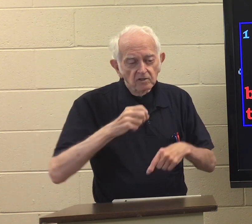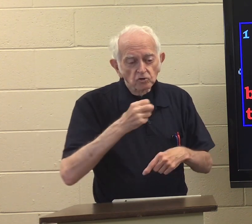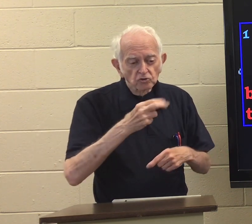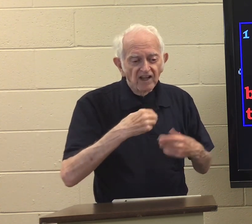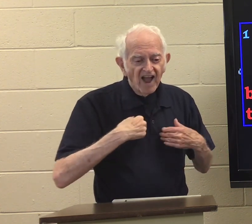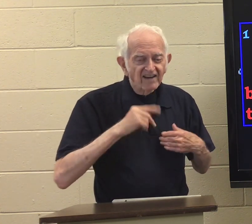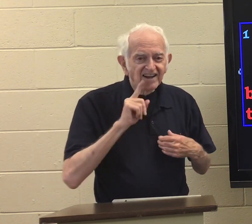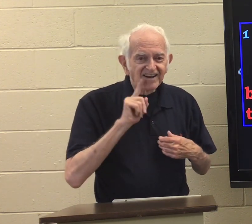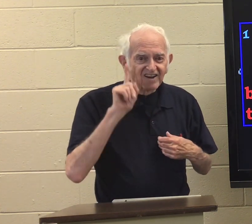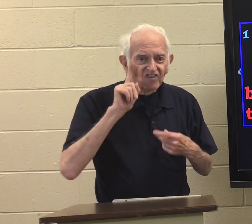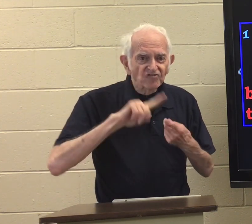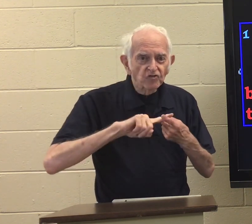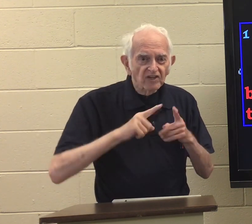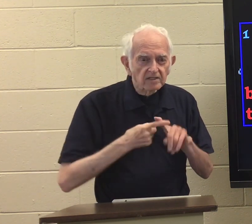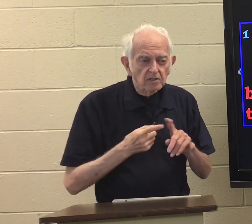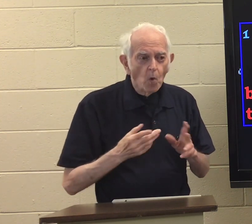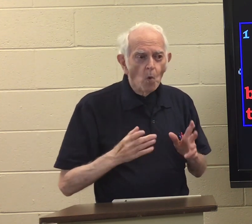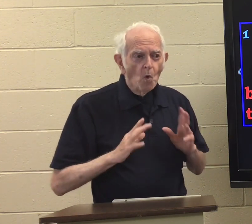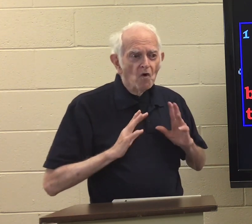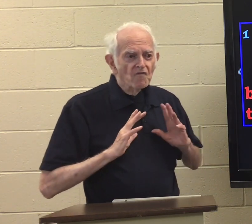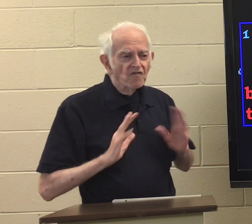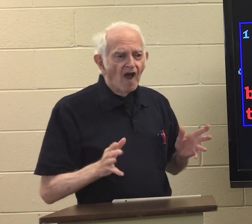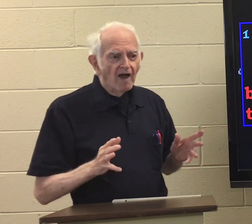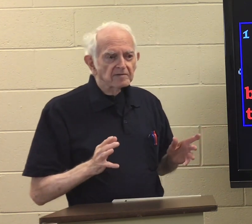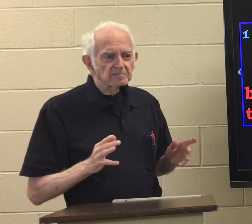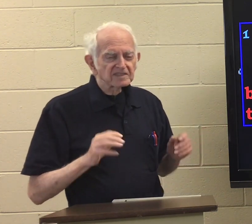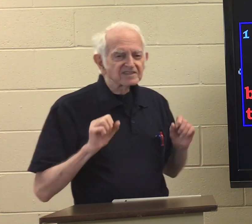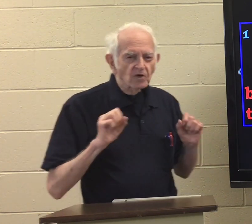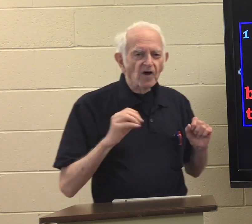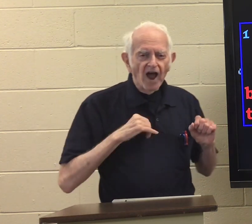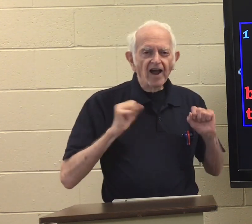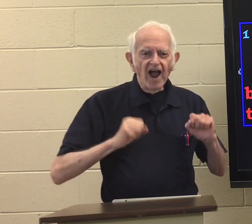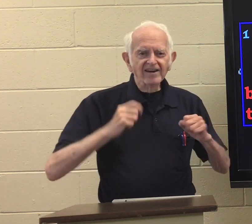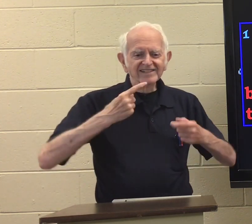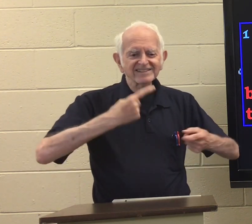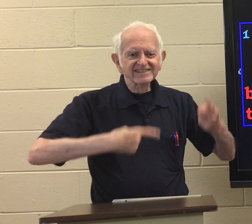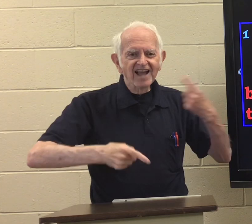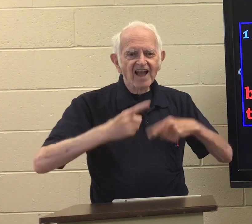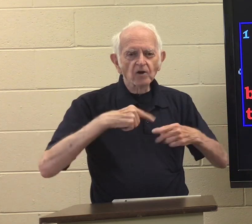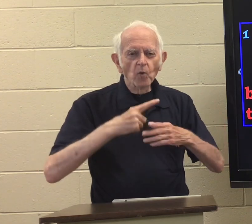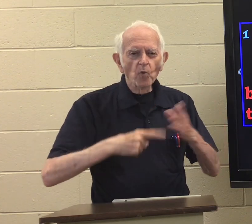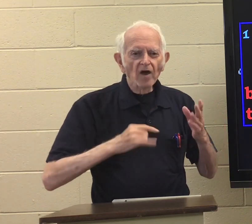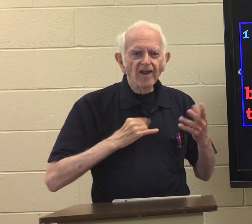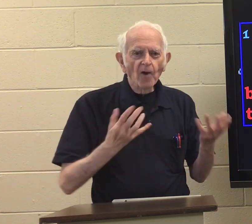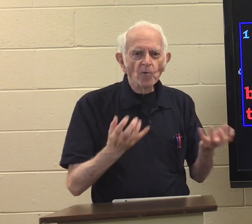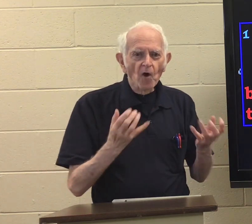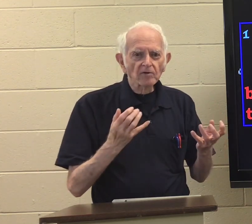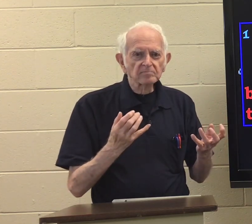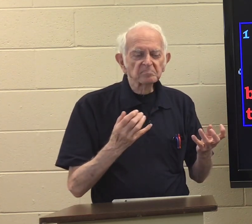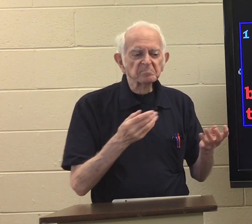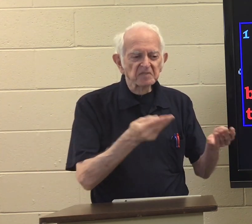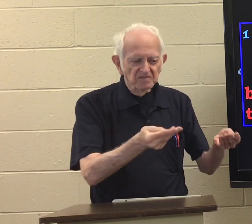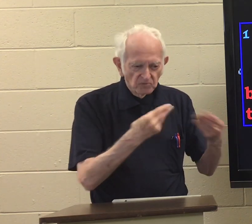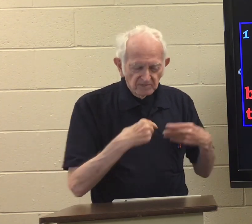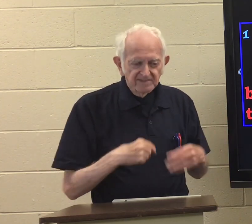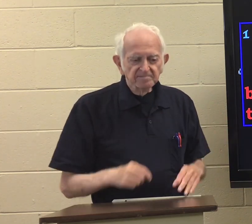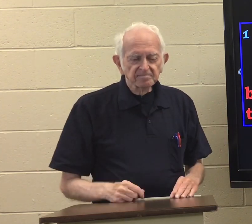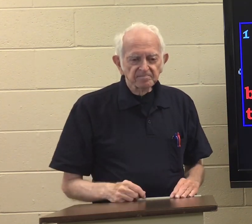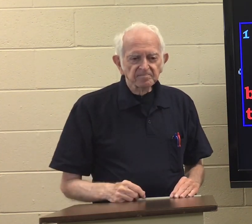signs. She had a deaf friend. It was fine, so I could sign what I wanted. And she gave it